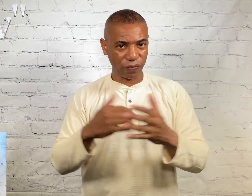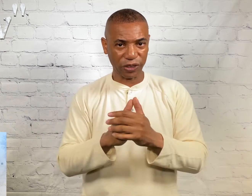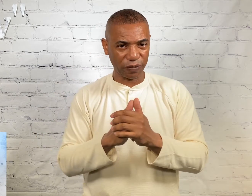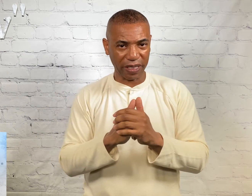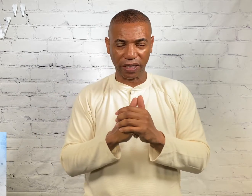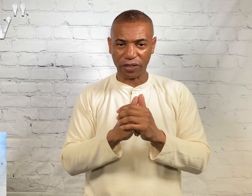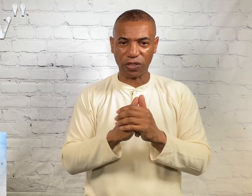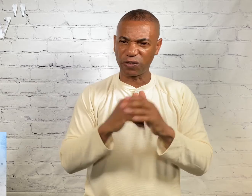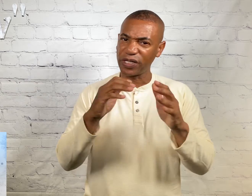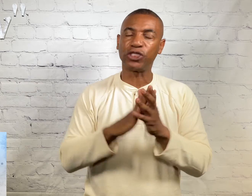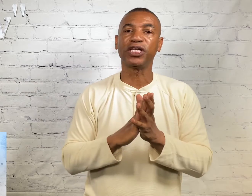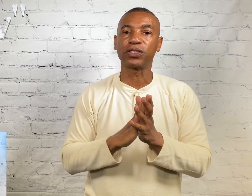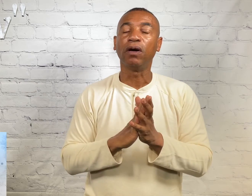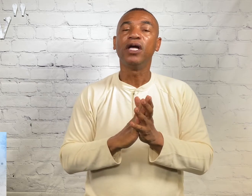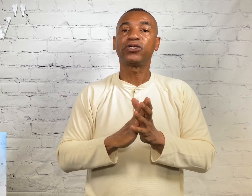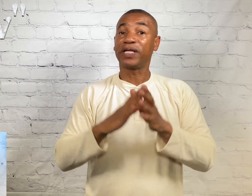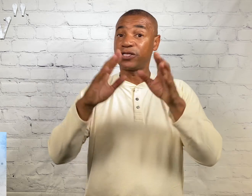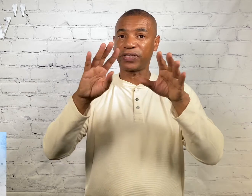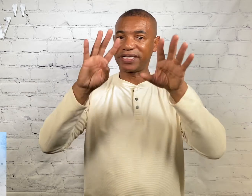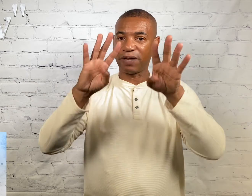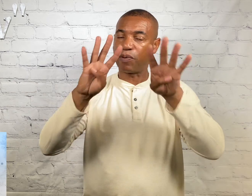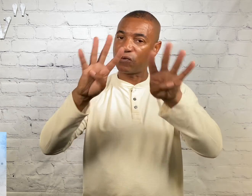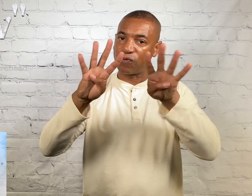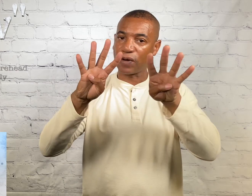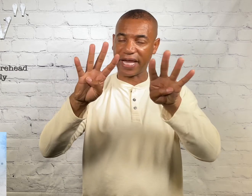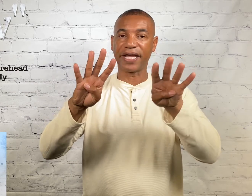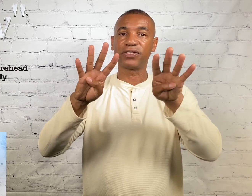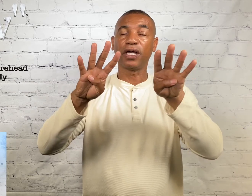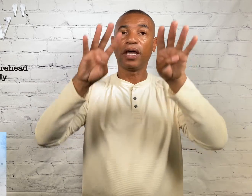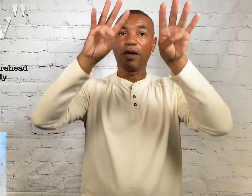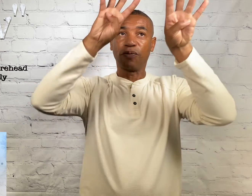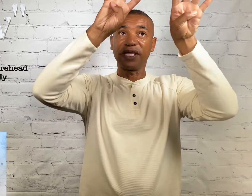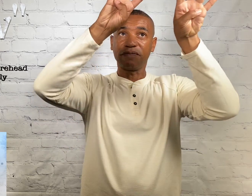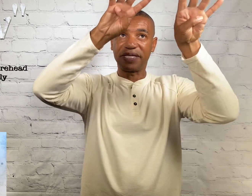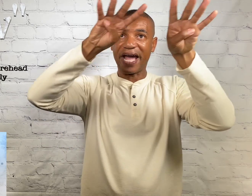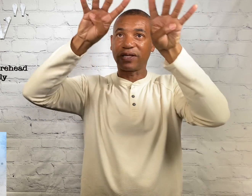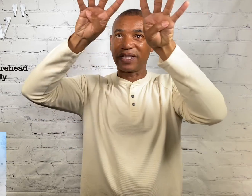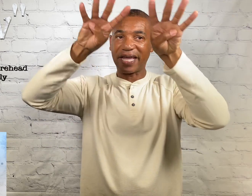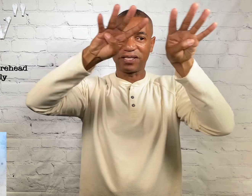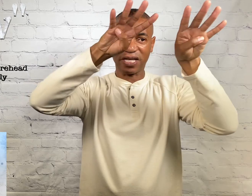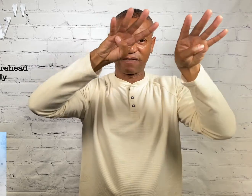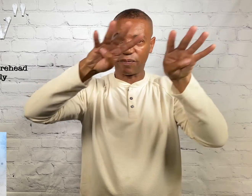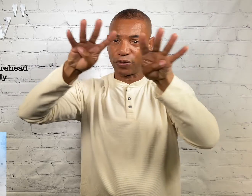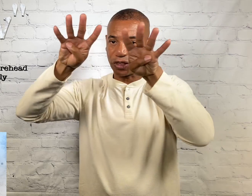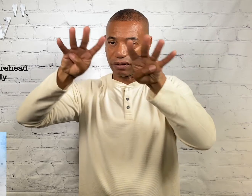just beginning to snow, is pretty gentle. So what I do is I take both forehands, bring them down in like this kind of a motion.